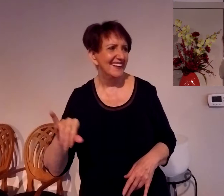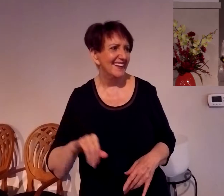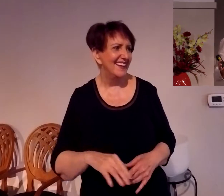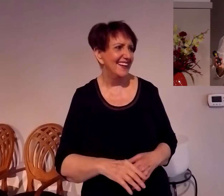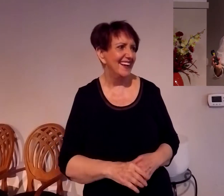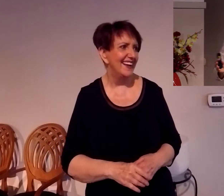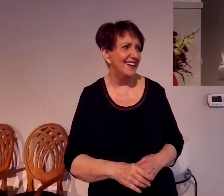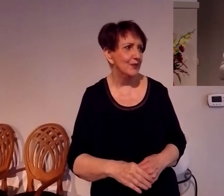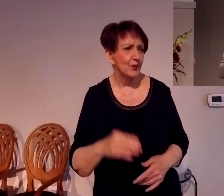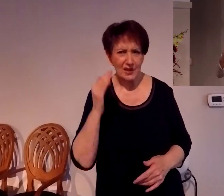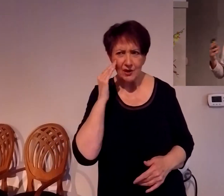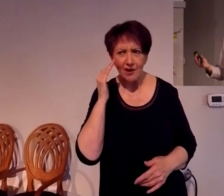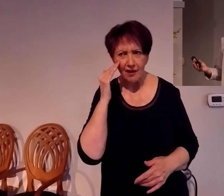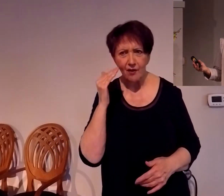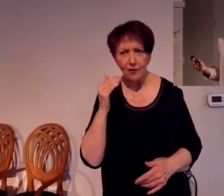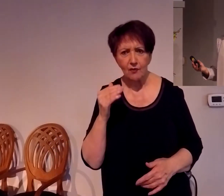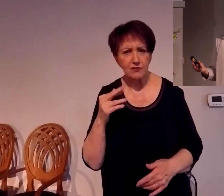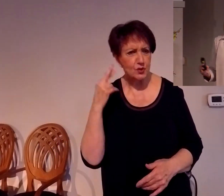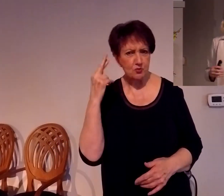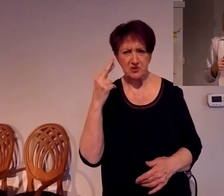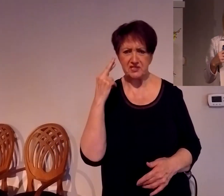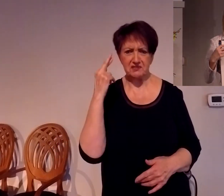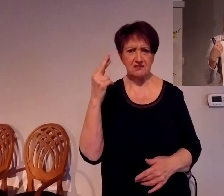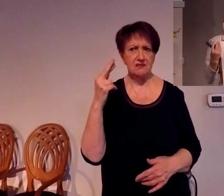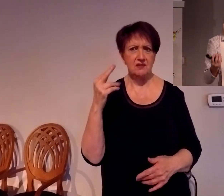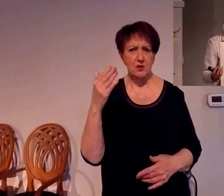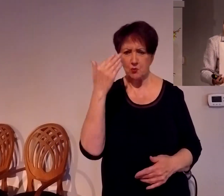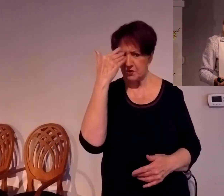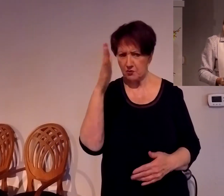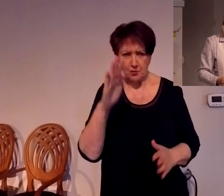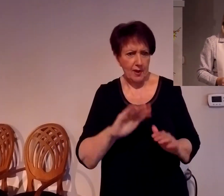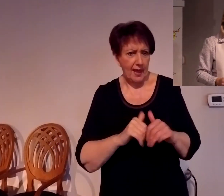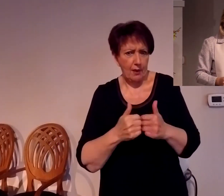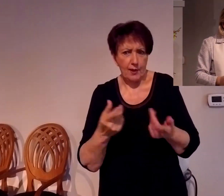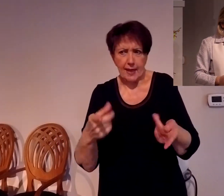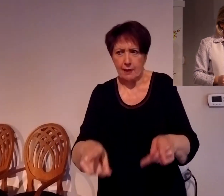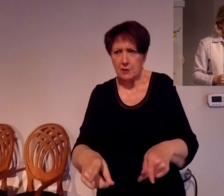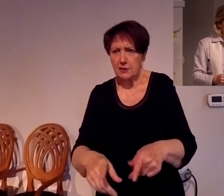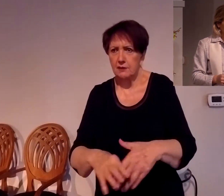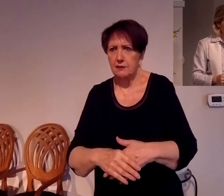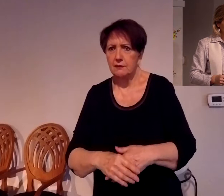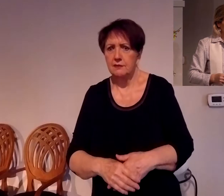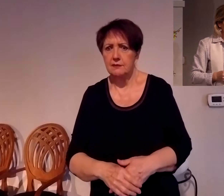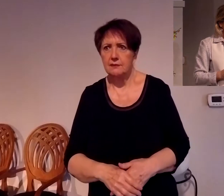And we just know, and there's no reason to it. We don't know how we came about it.